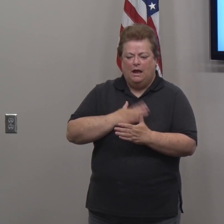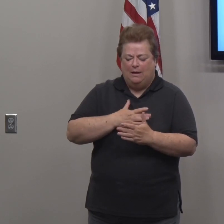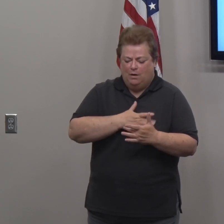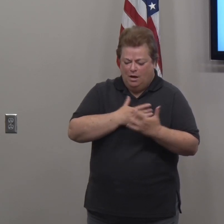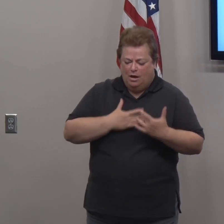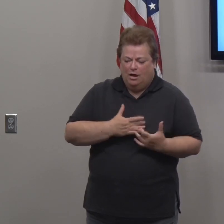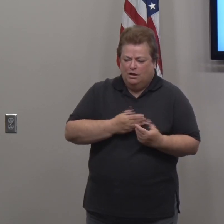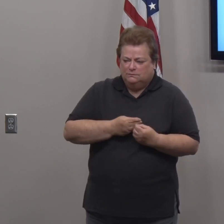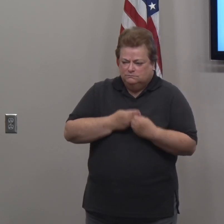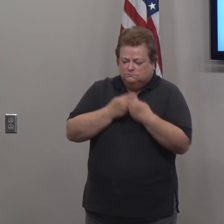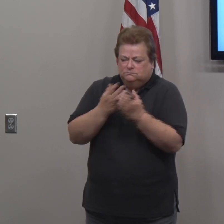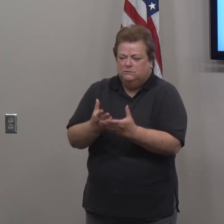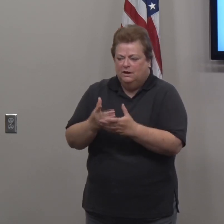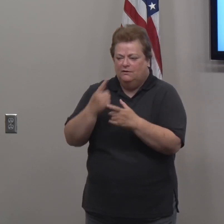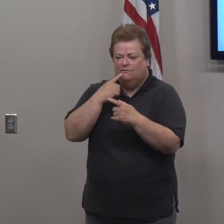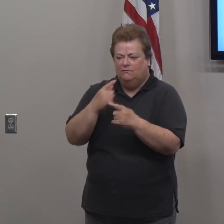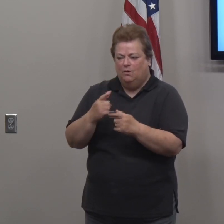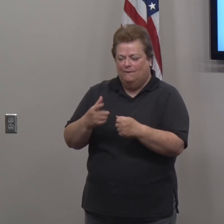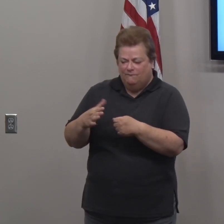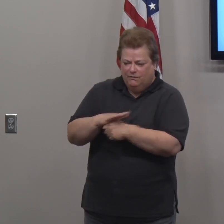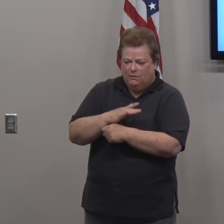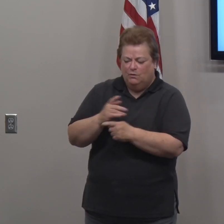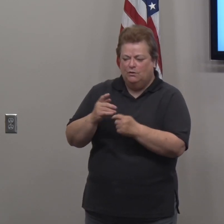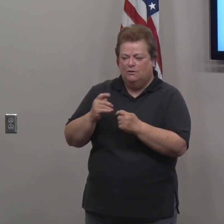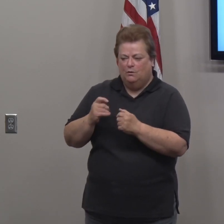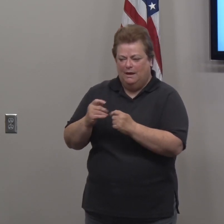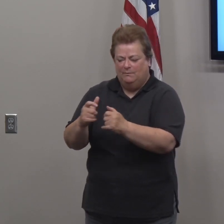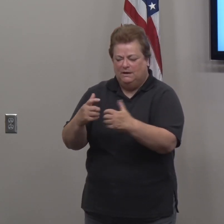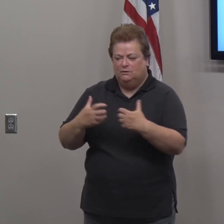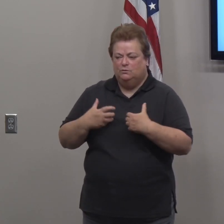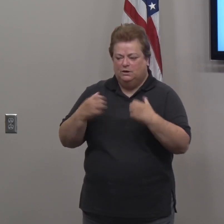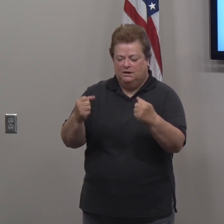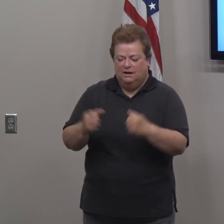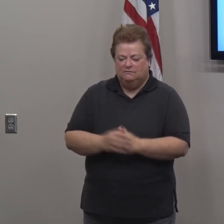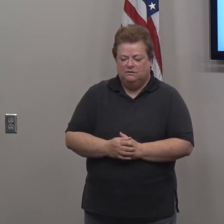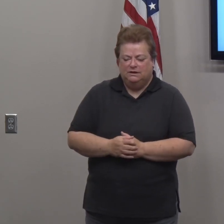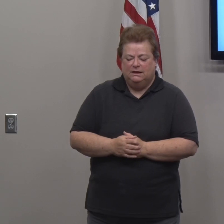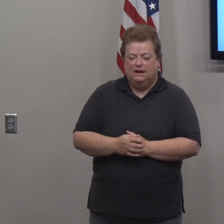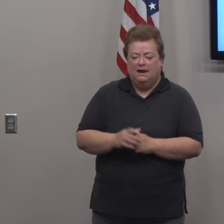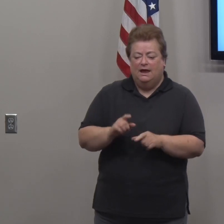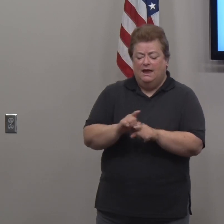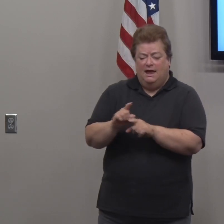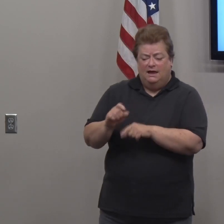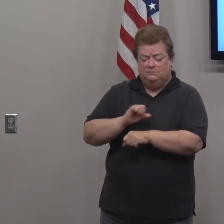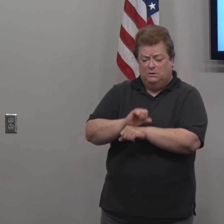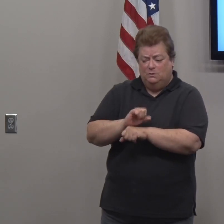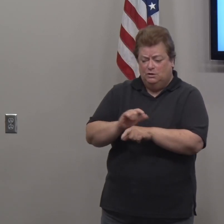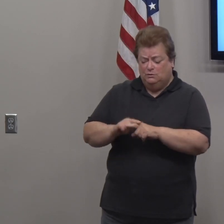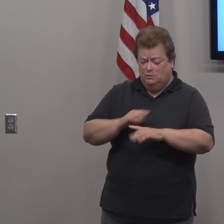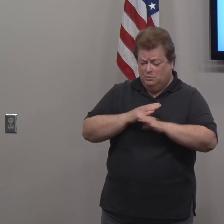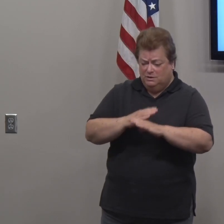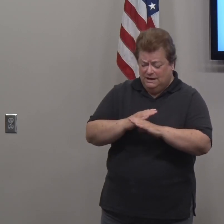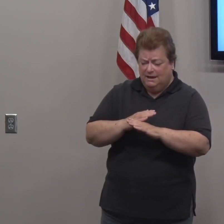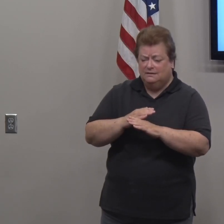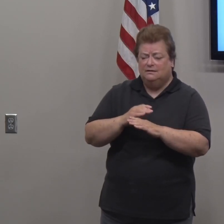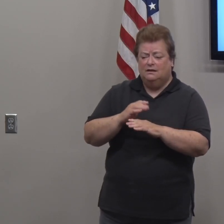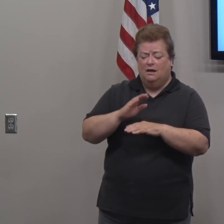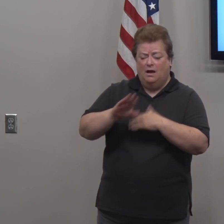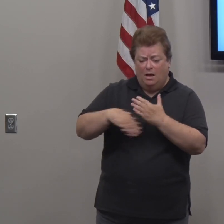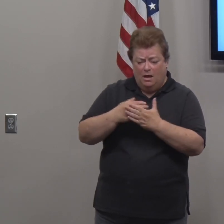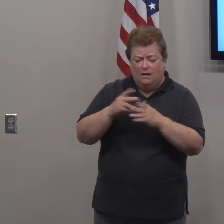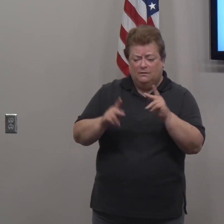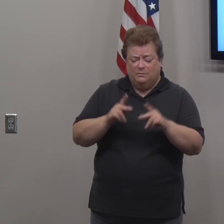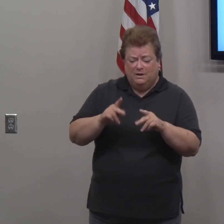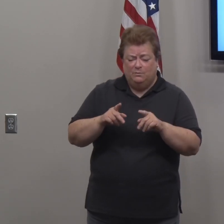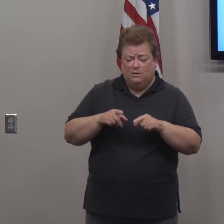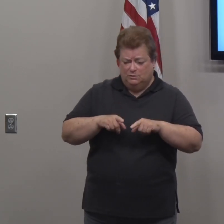full and rapid recovery. And as we work to protect the health and safety of all of our community members during this pandemic,